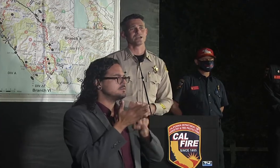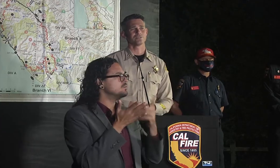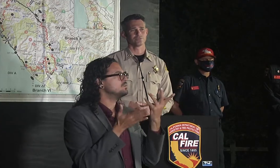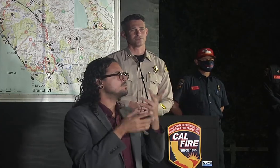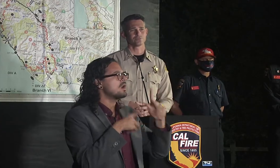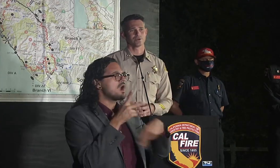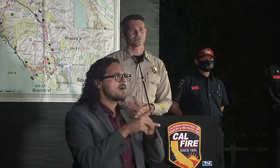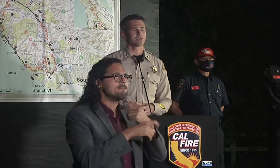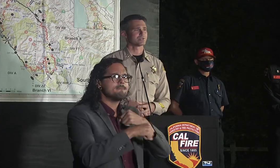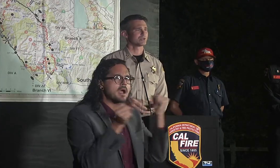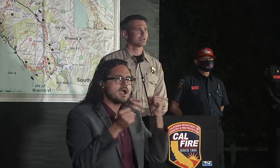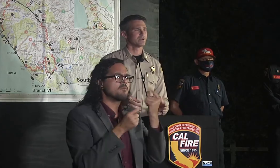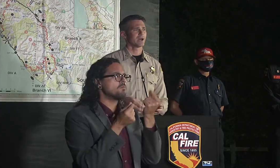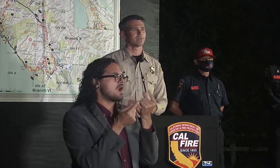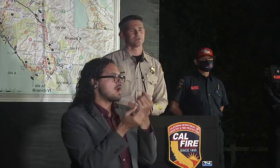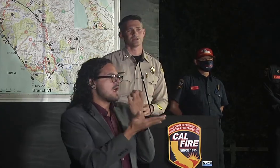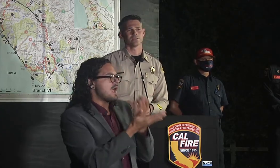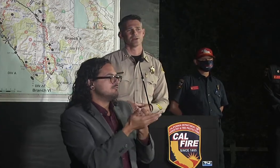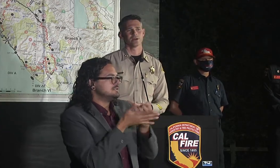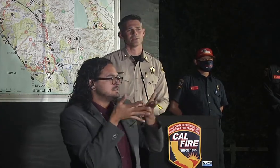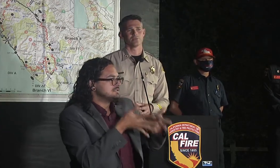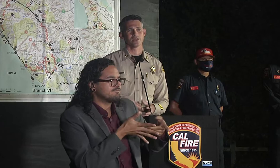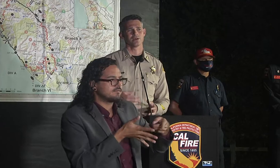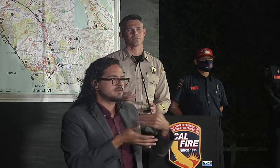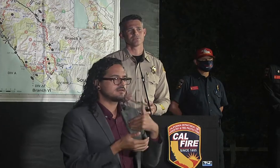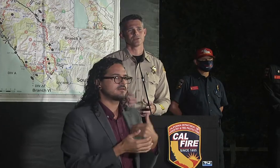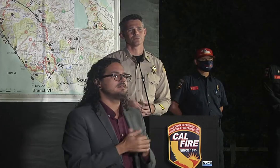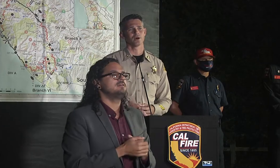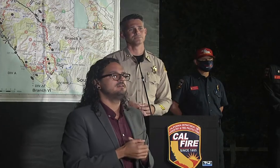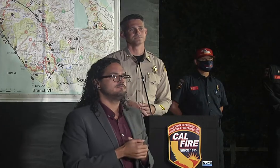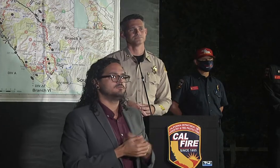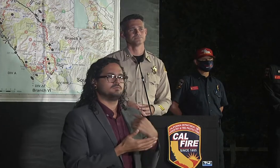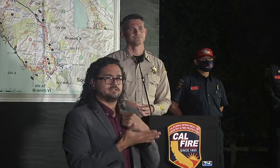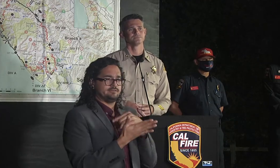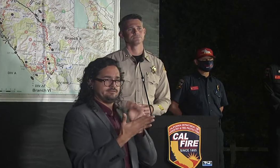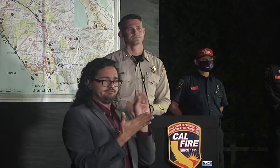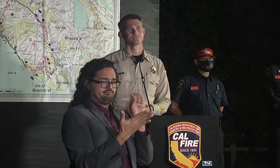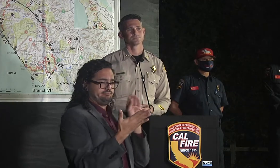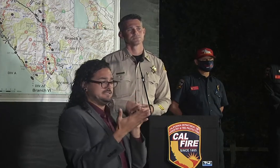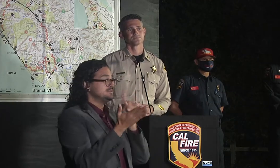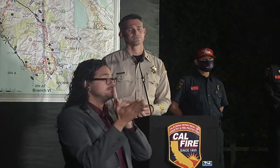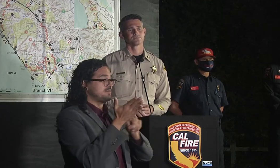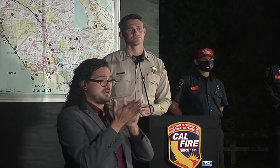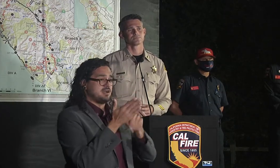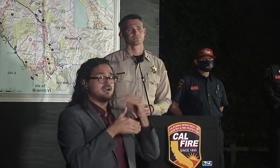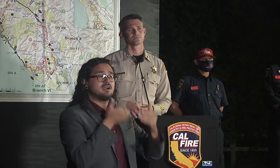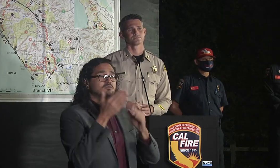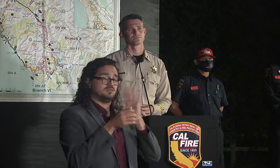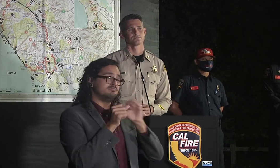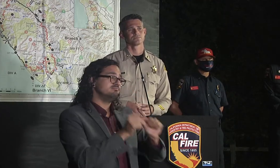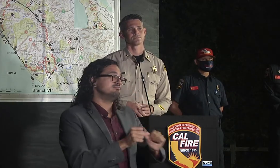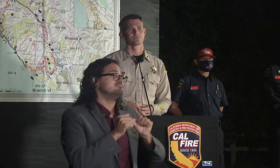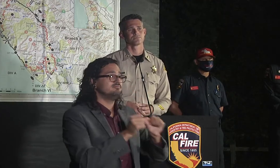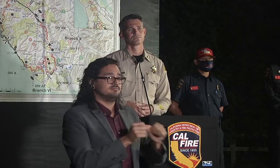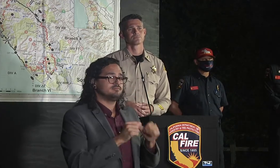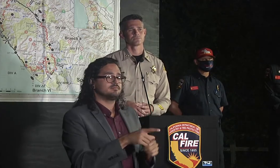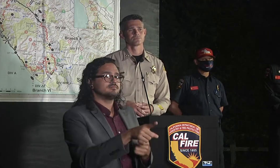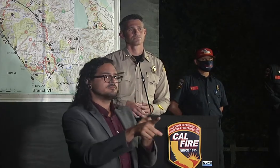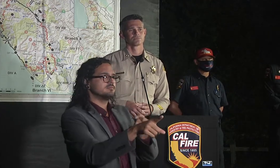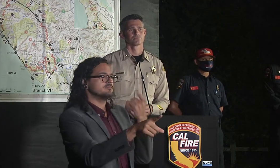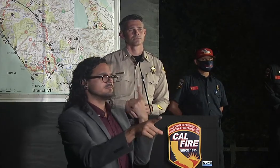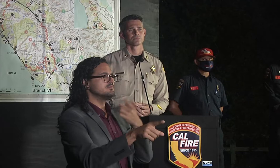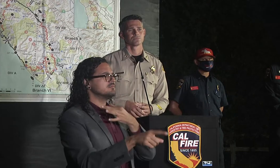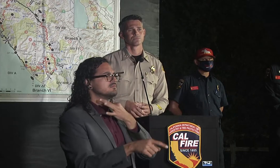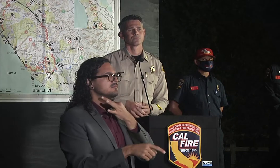all the answers to those questions that I'm sure you have and that we have as well. Well, did you do a search warrant for the home, and was